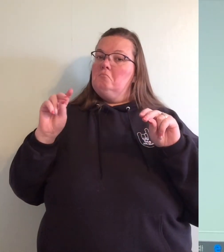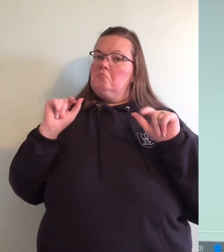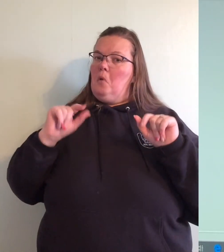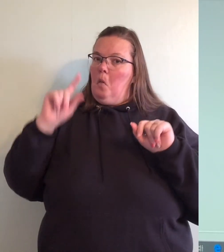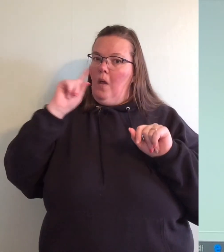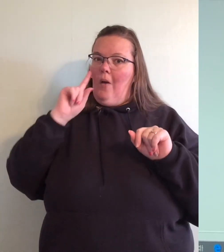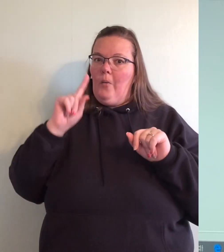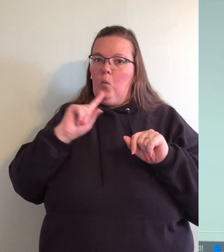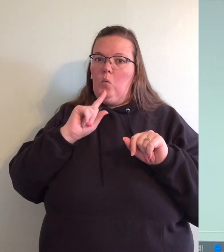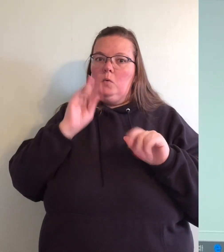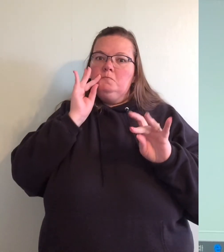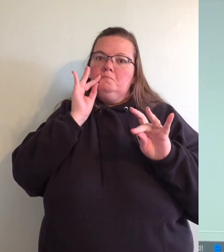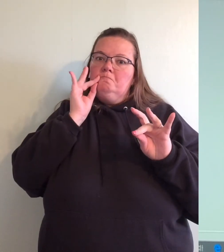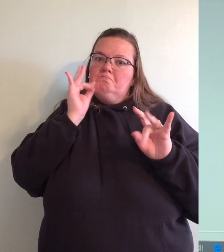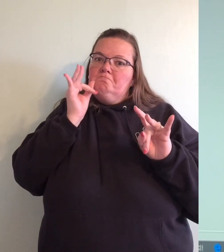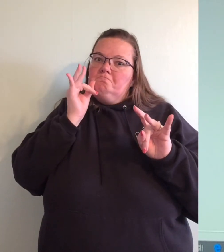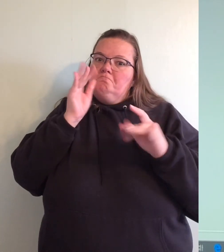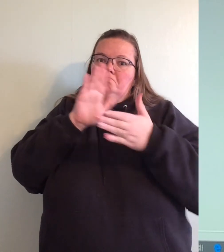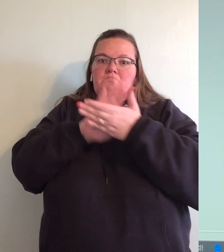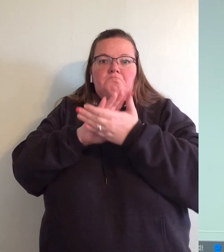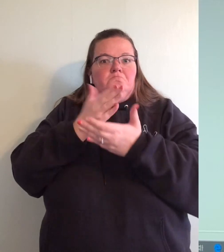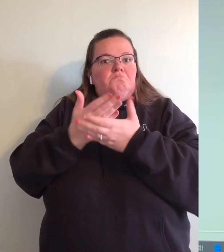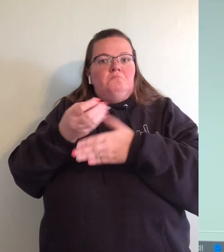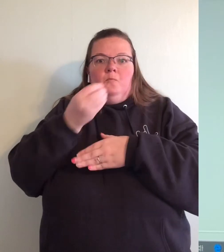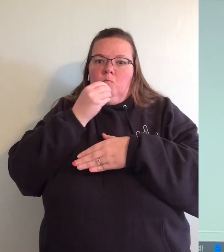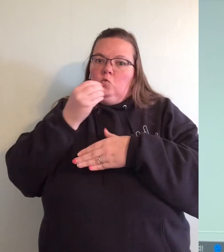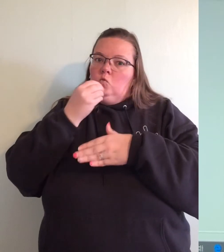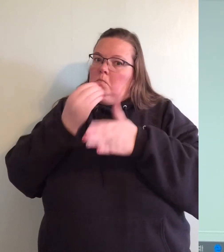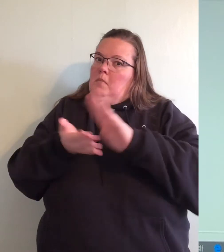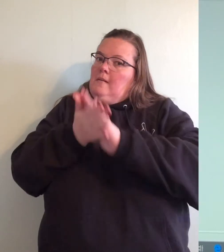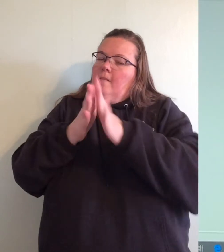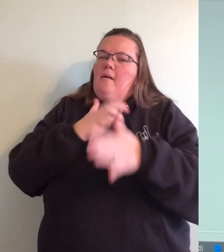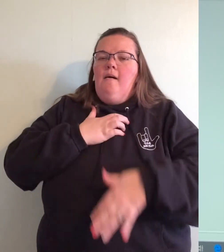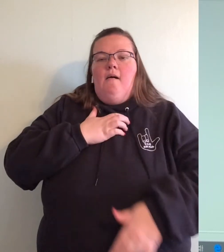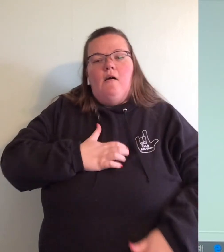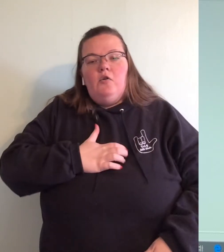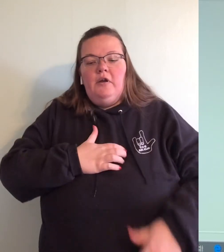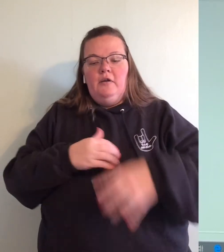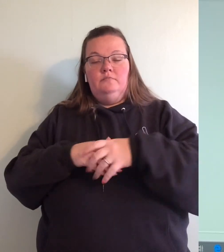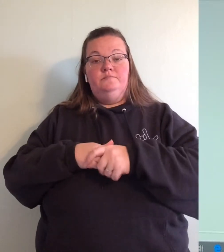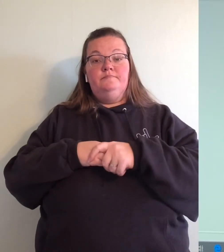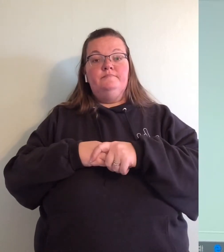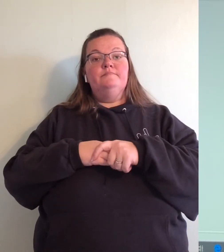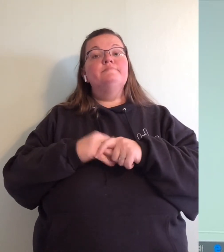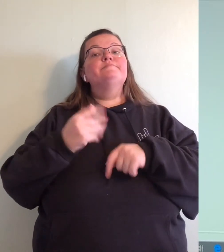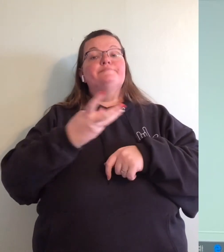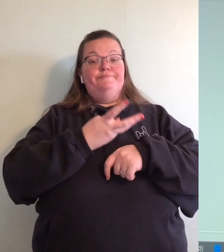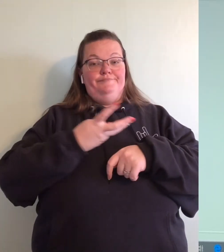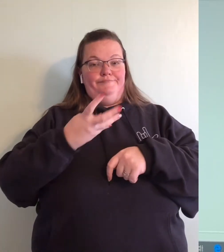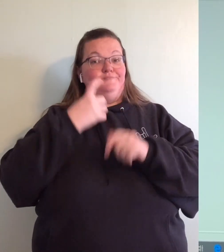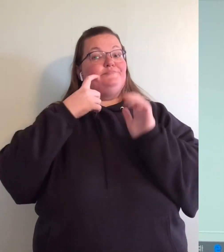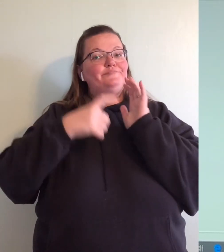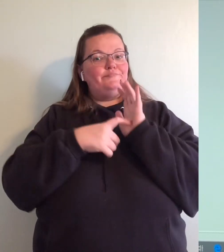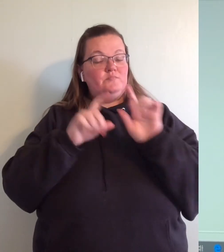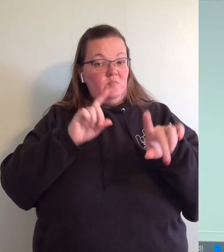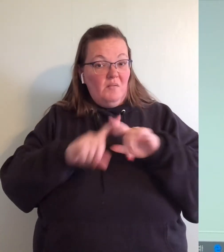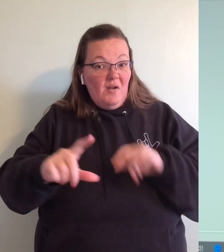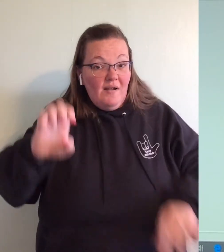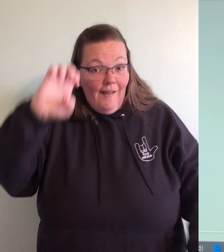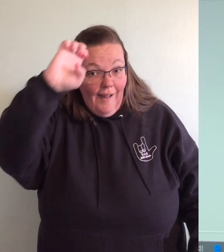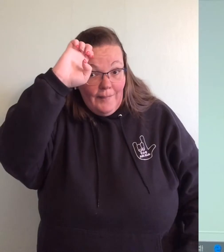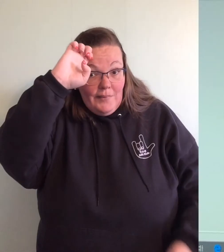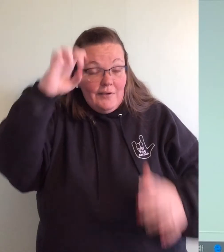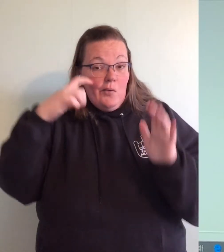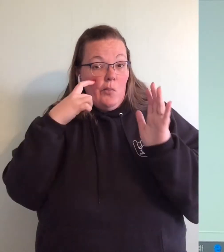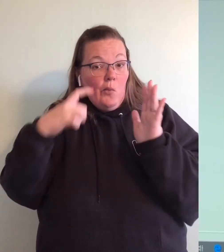about cooking and became hungrier than you were before. That was what the others chiefly noticed, but Edmund